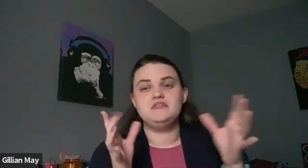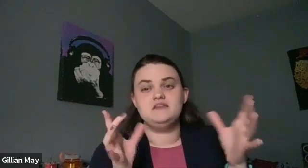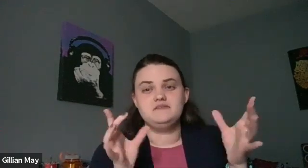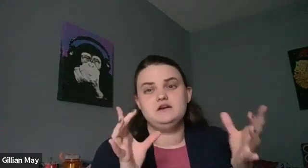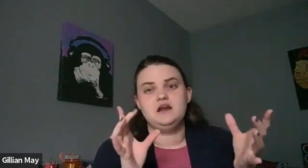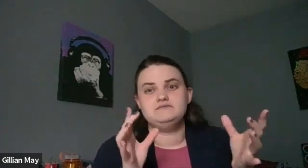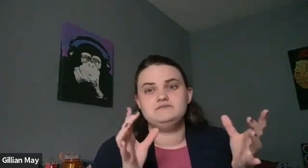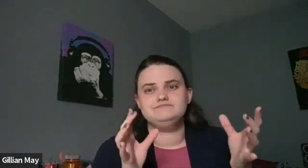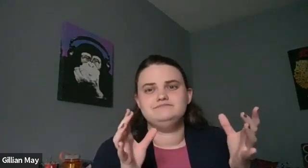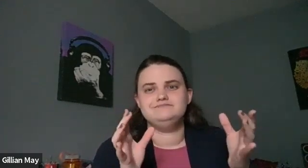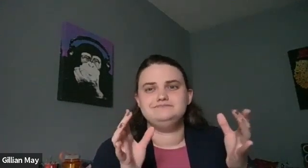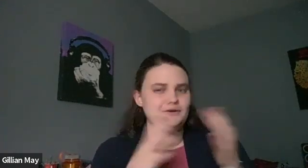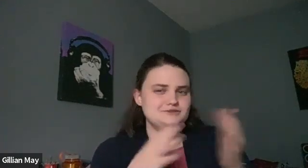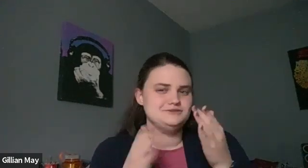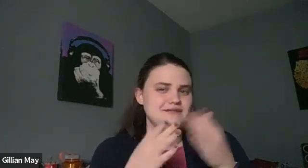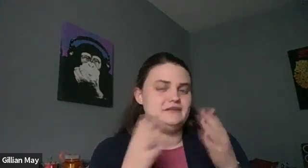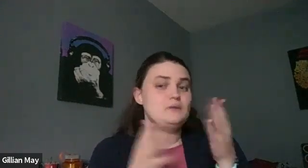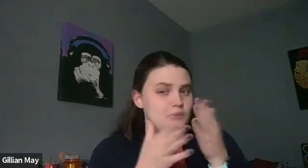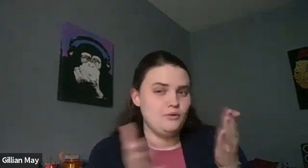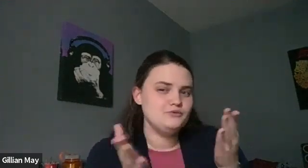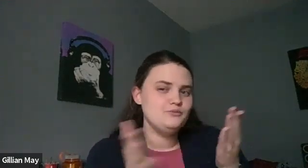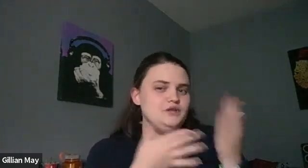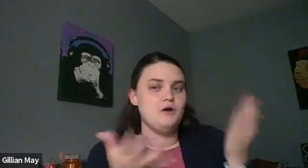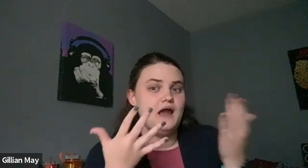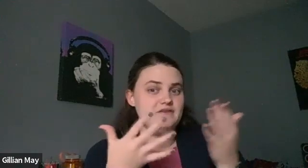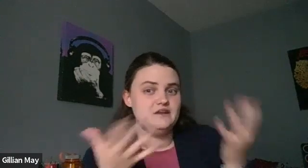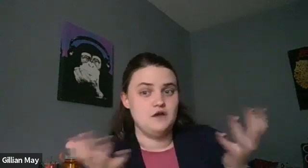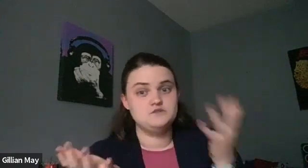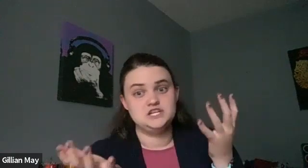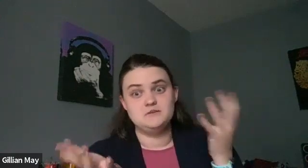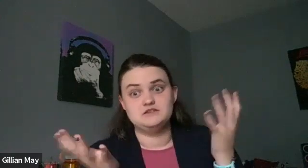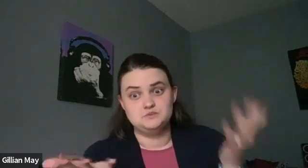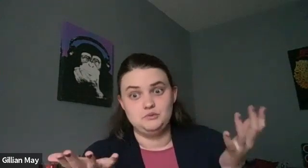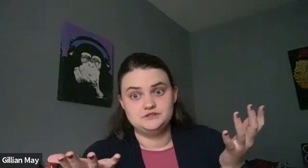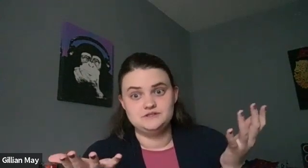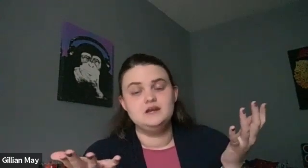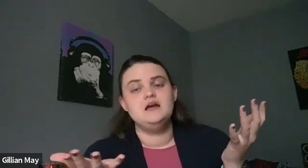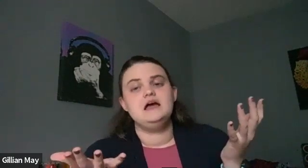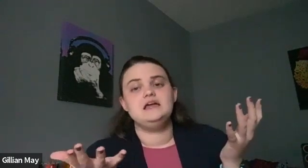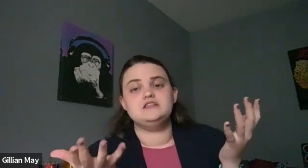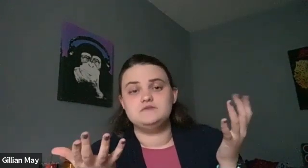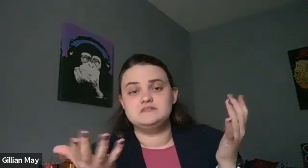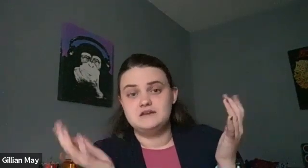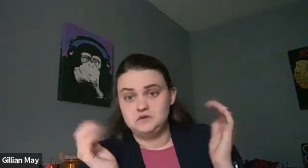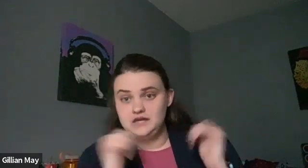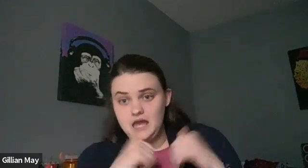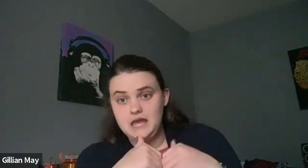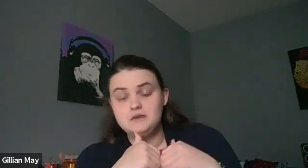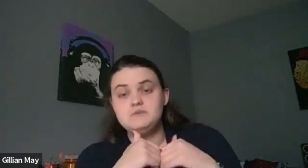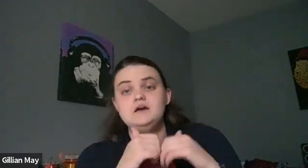but I think they are kind of partially they're important when you are having a conversation about a sport. And so the sign for